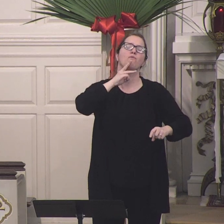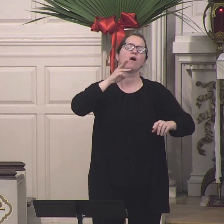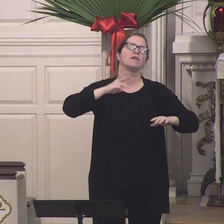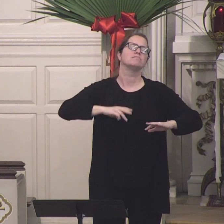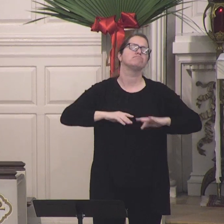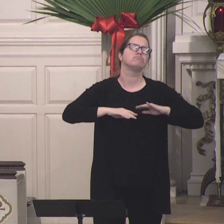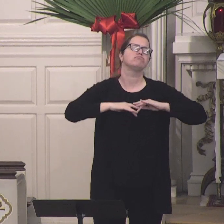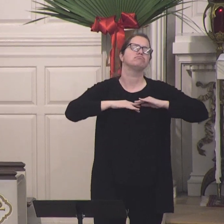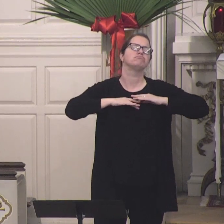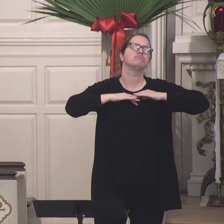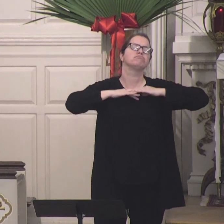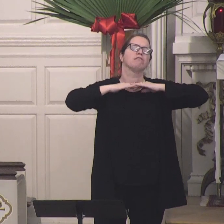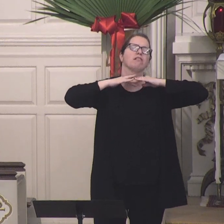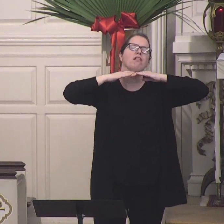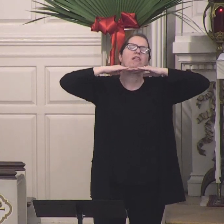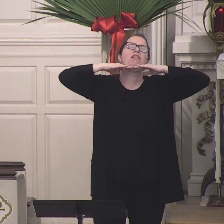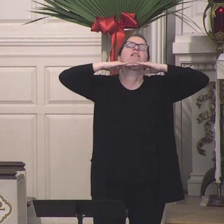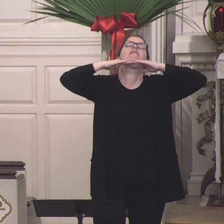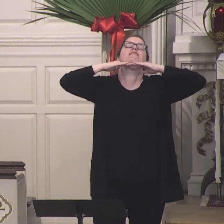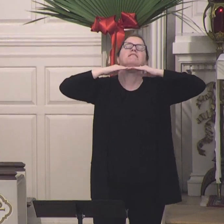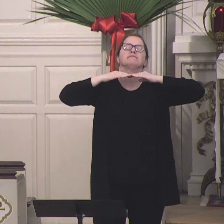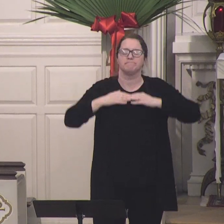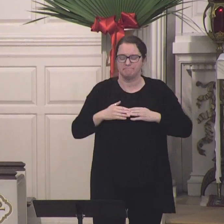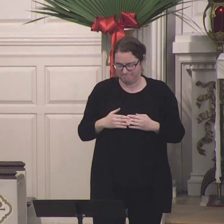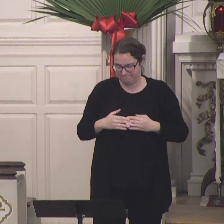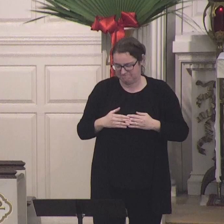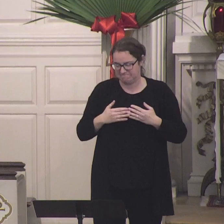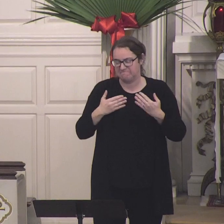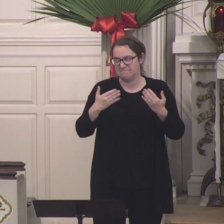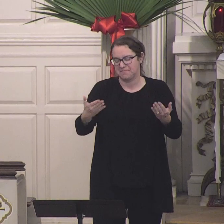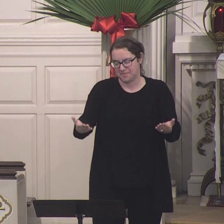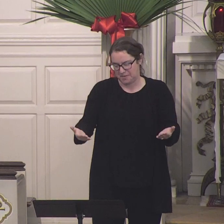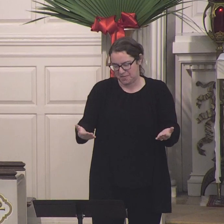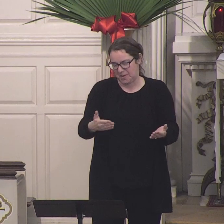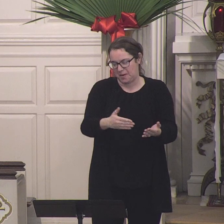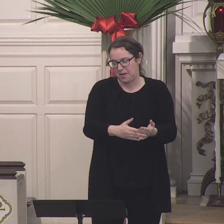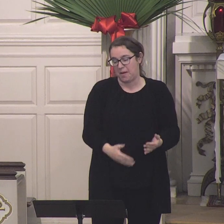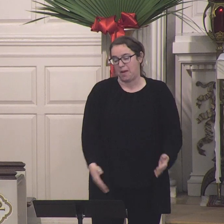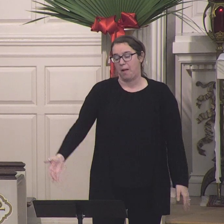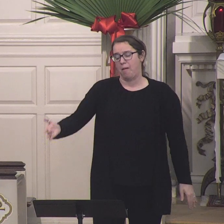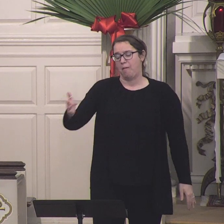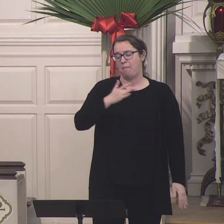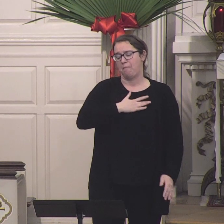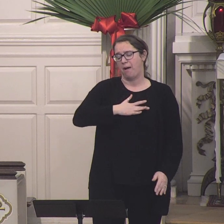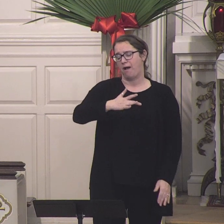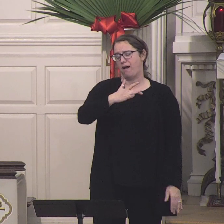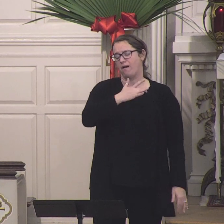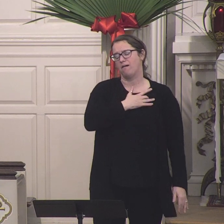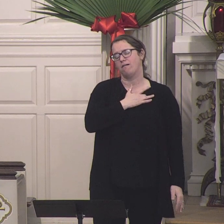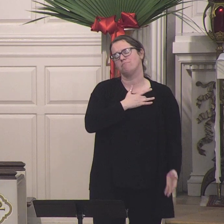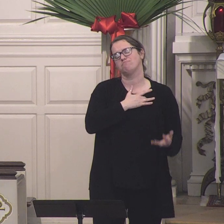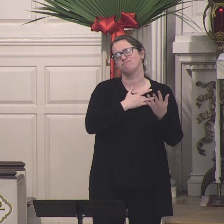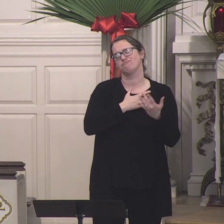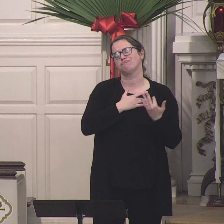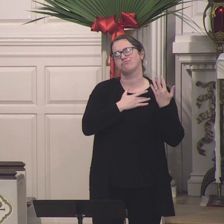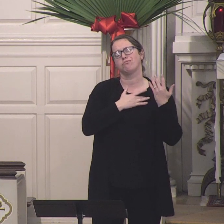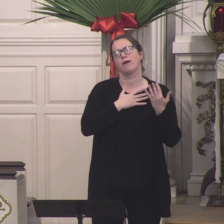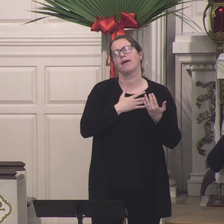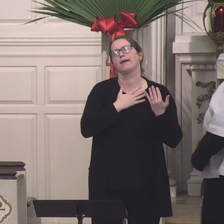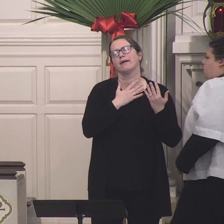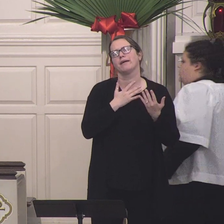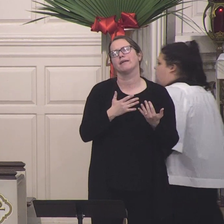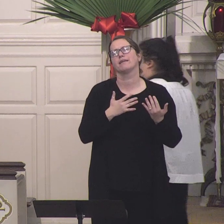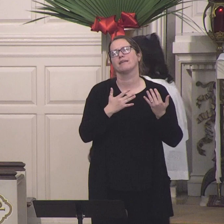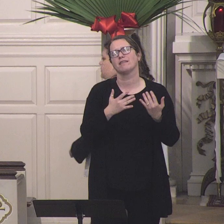my neck. My heart has awaited